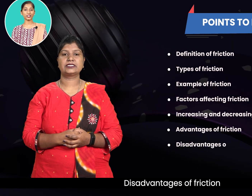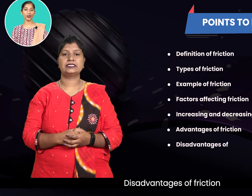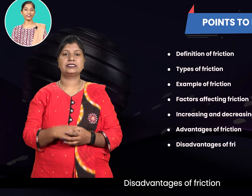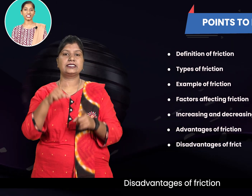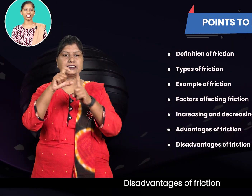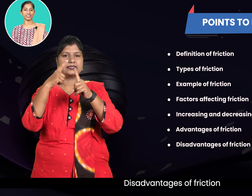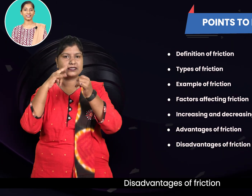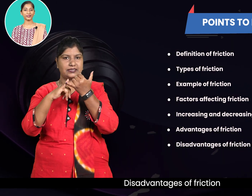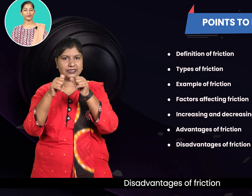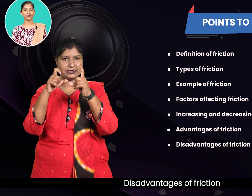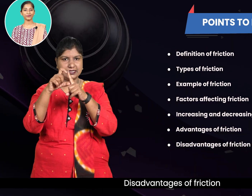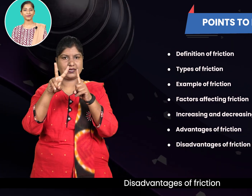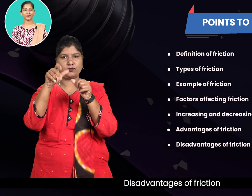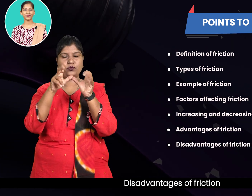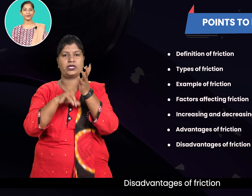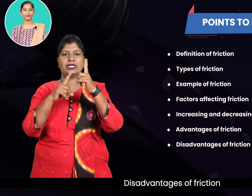Disadvantages of friction.